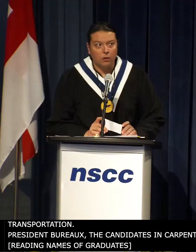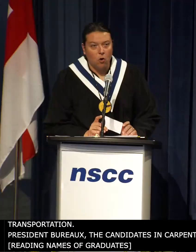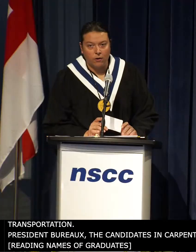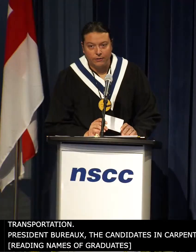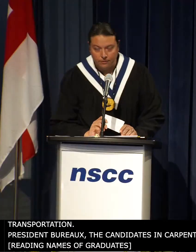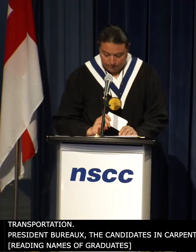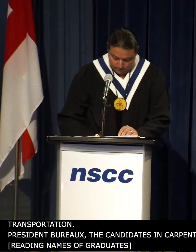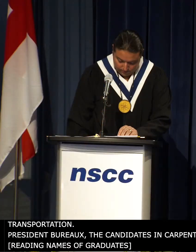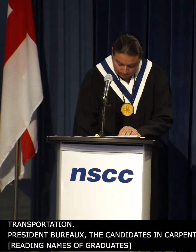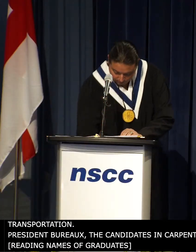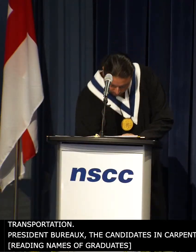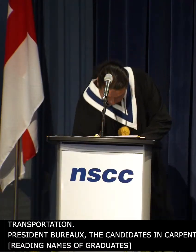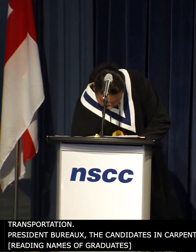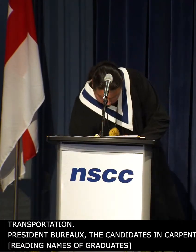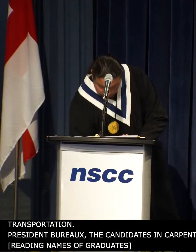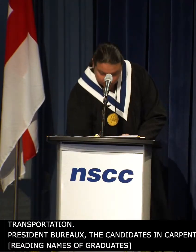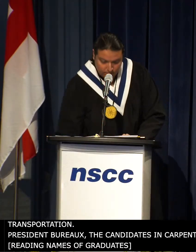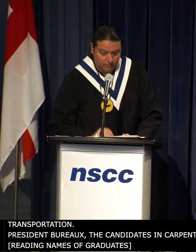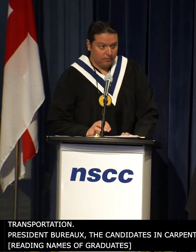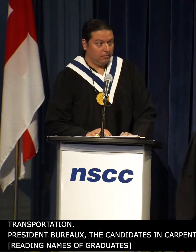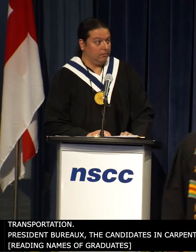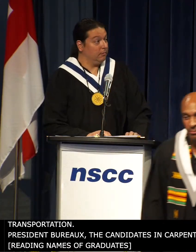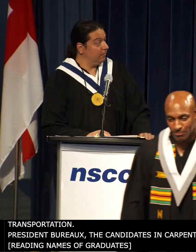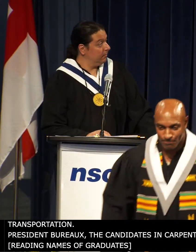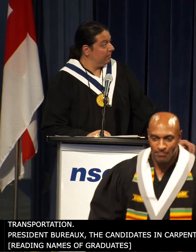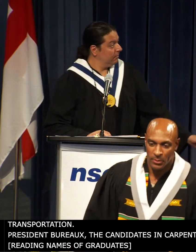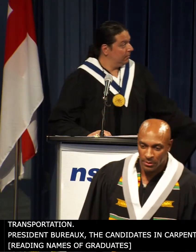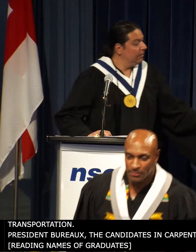Adam Lawrence.